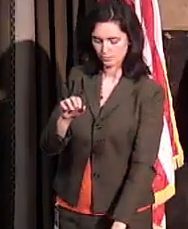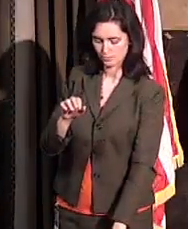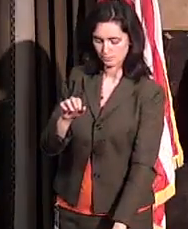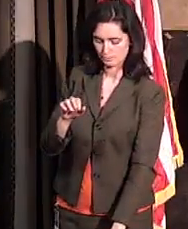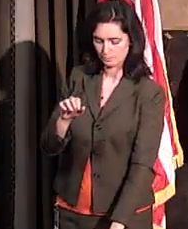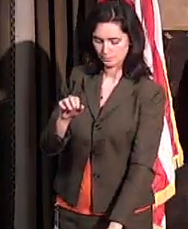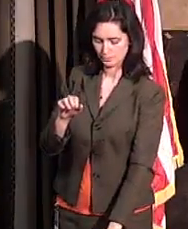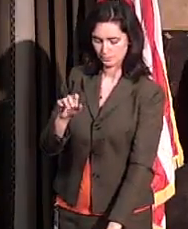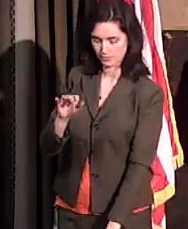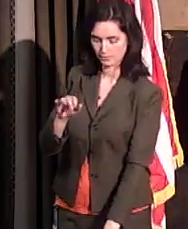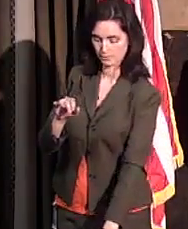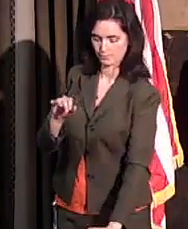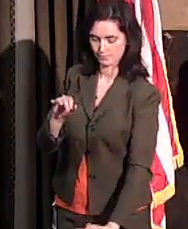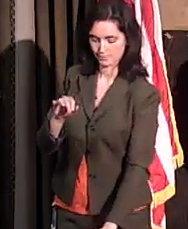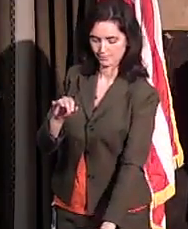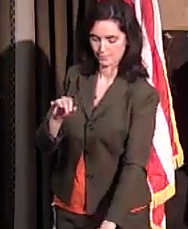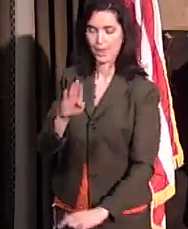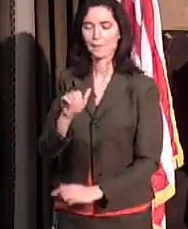So, Billy.